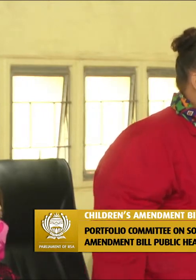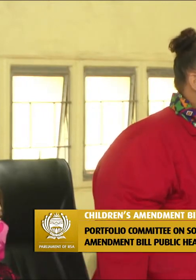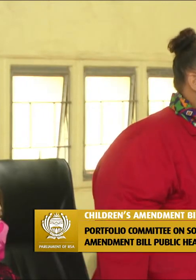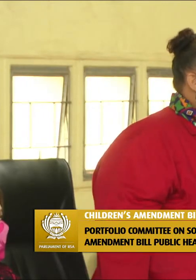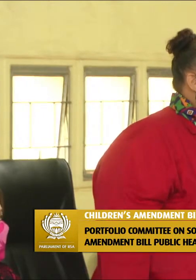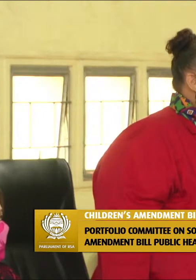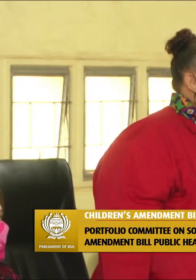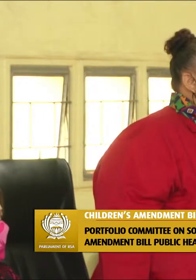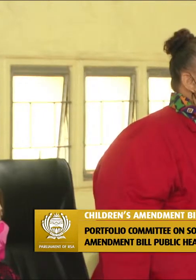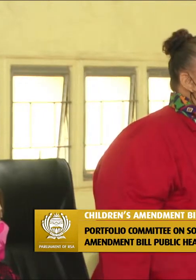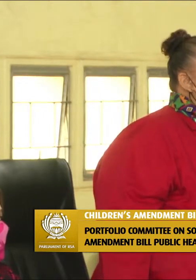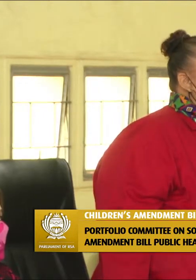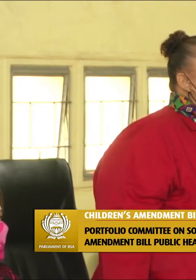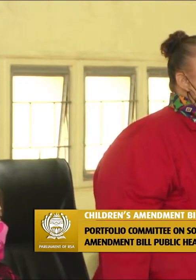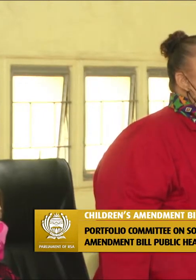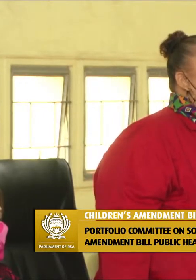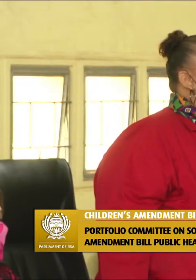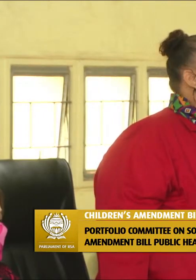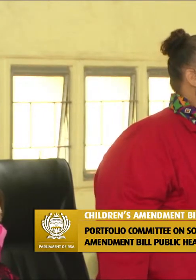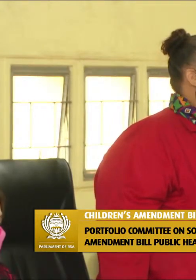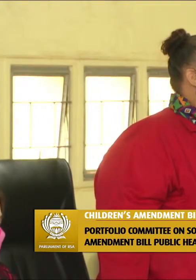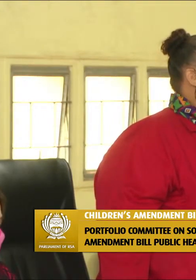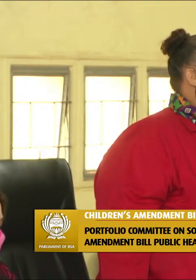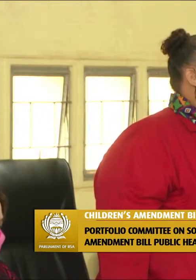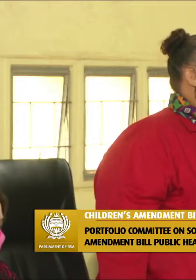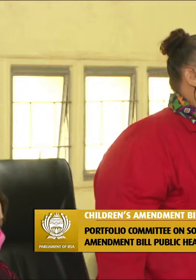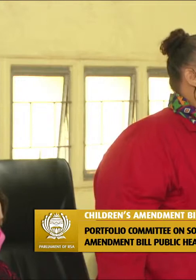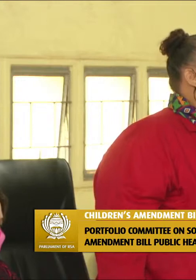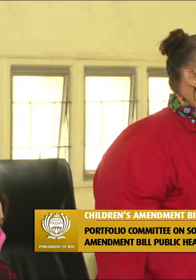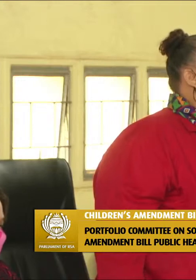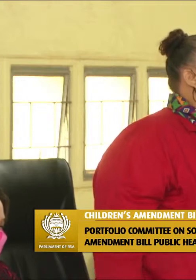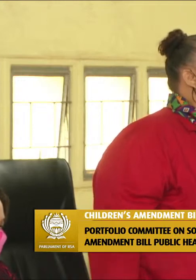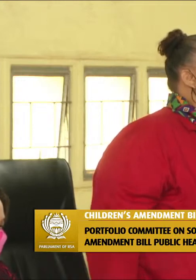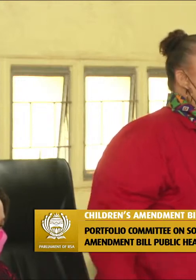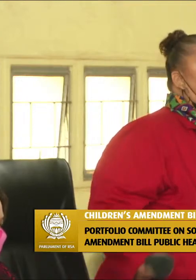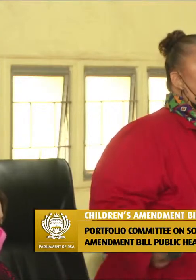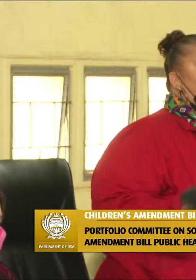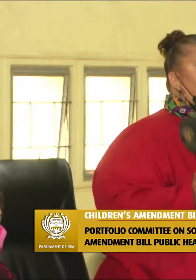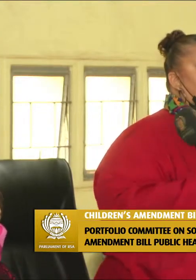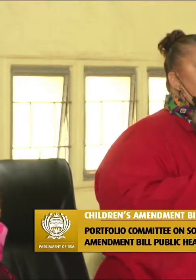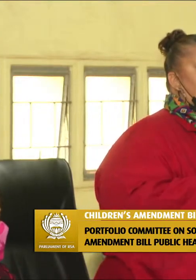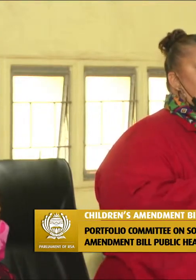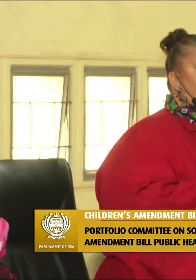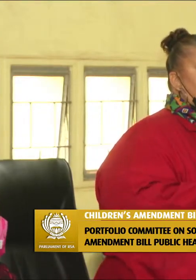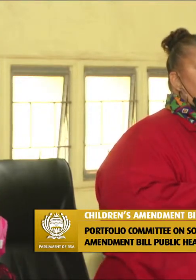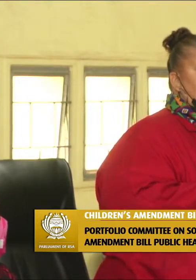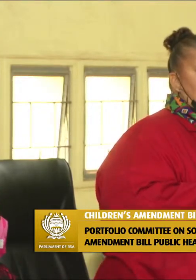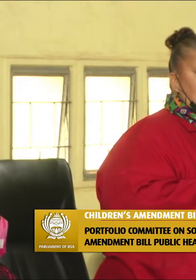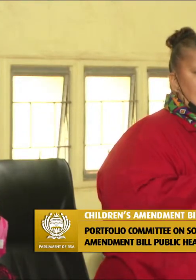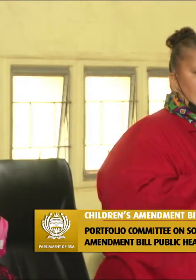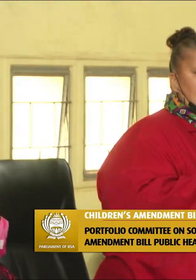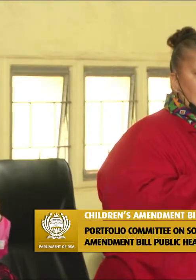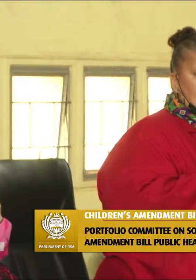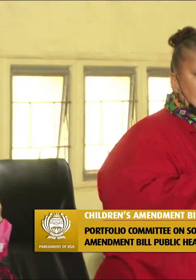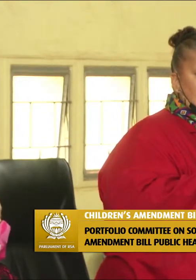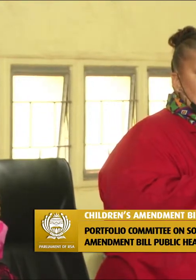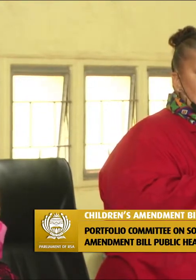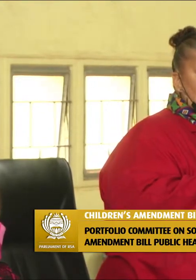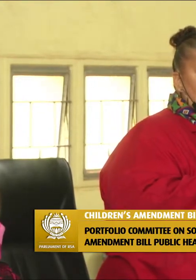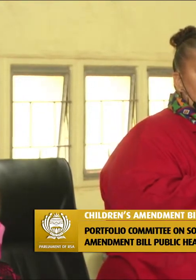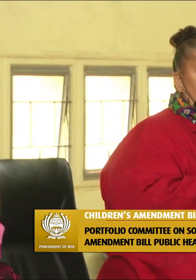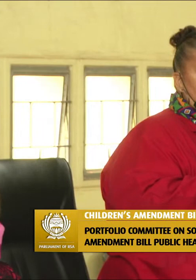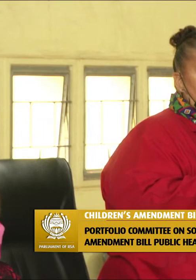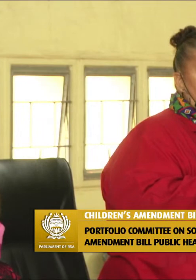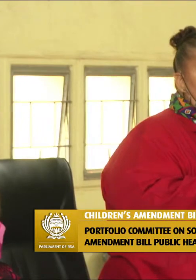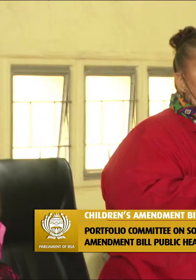to thank you for your willingness to participate today, for your inputs with this very important piece of legislation. Dankie dat julle